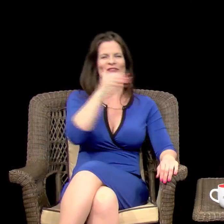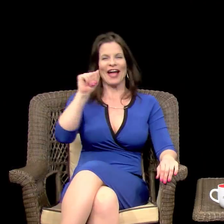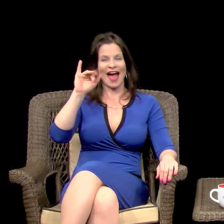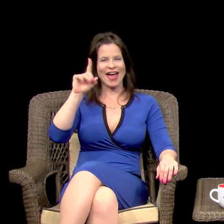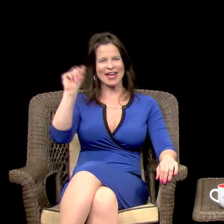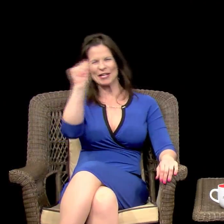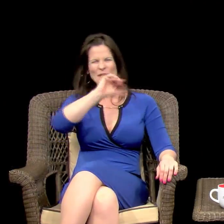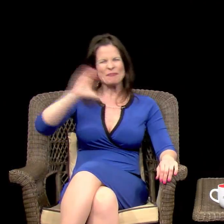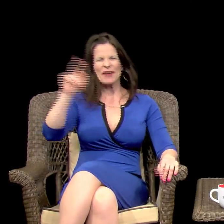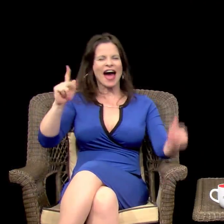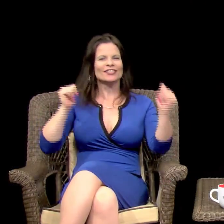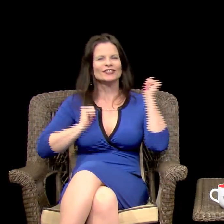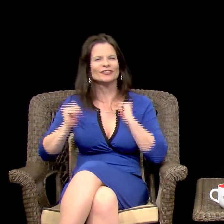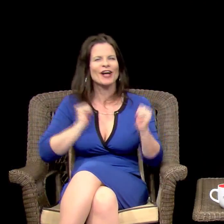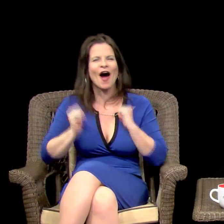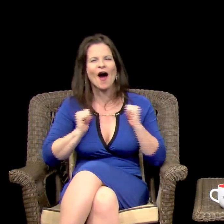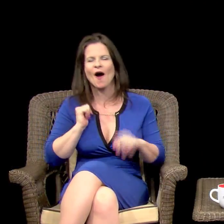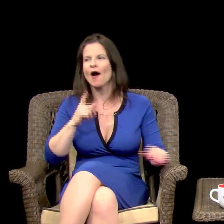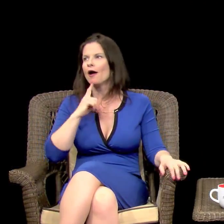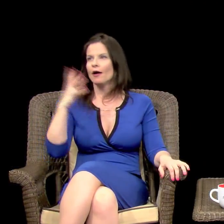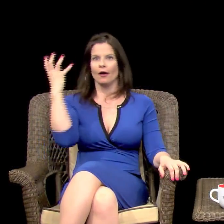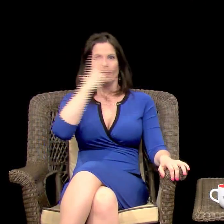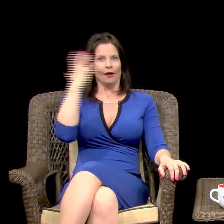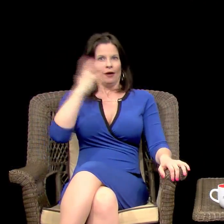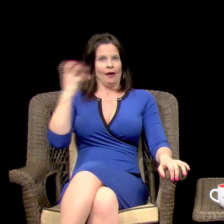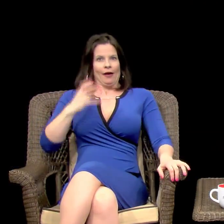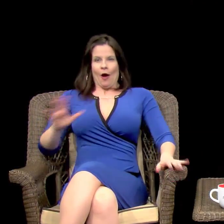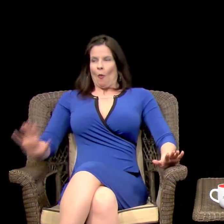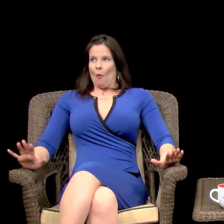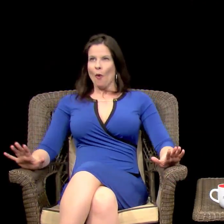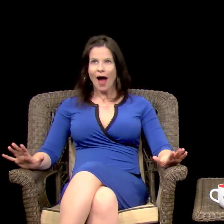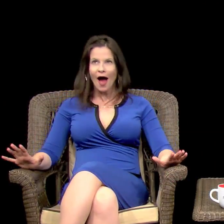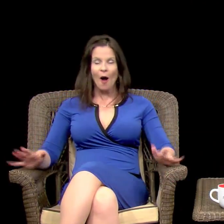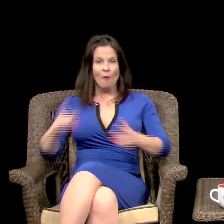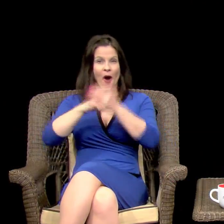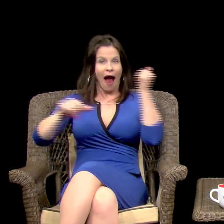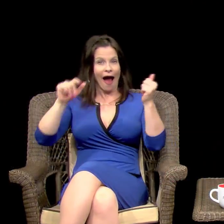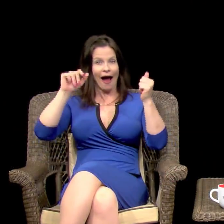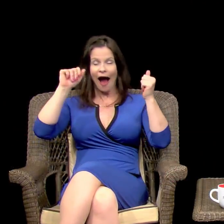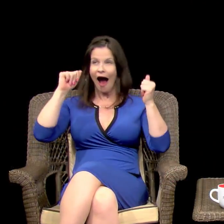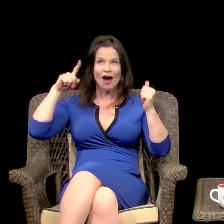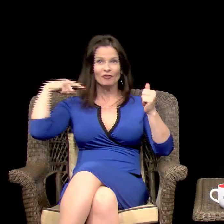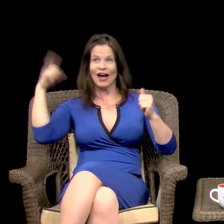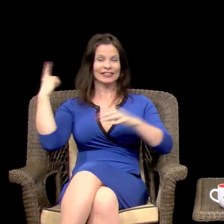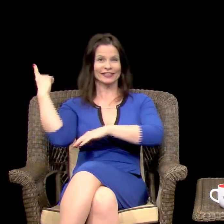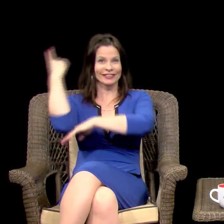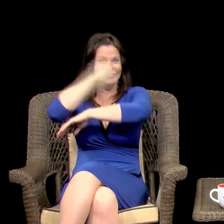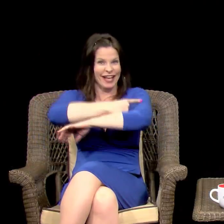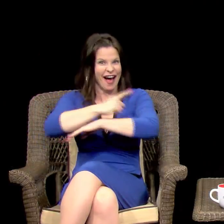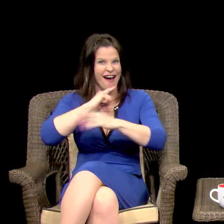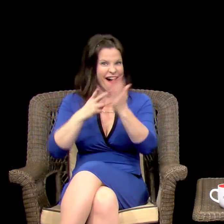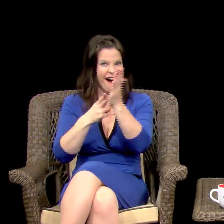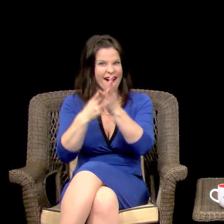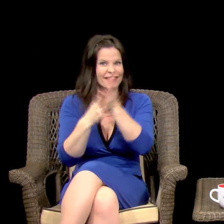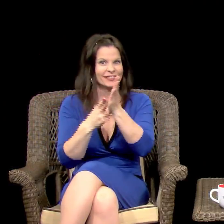Hello, welcome to the Aidan Mack Show. Oh, wow, what a crazy